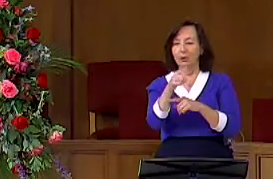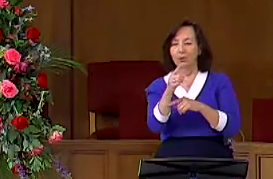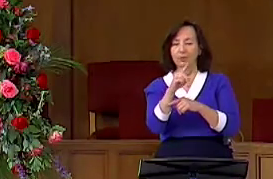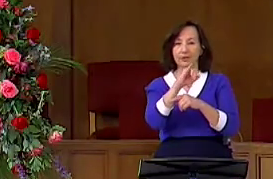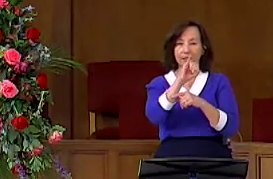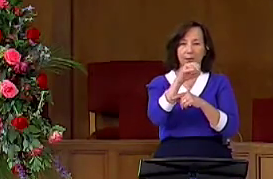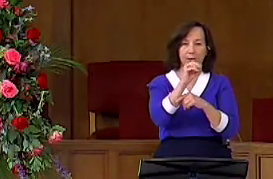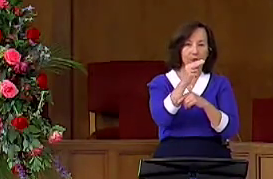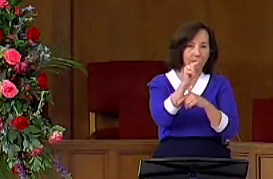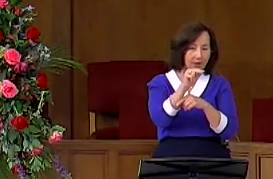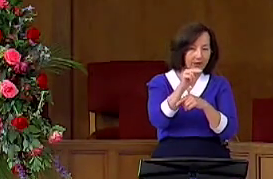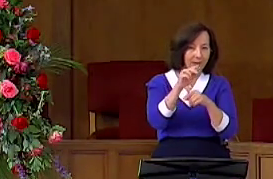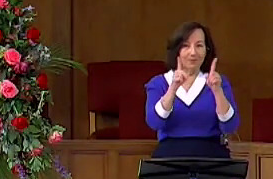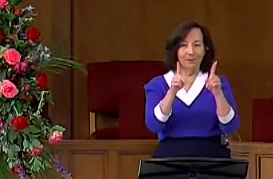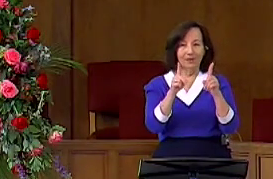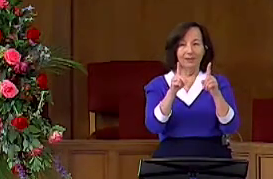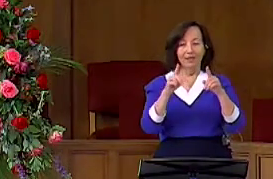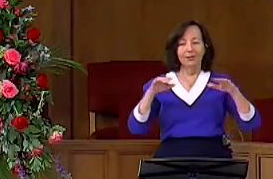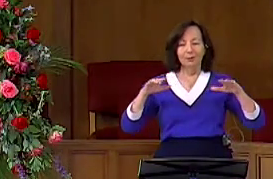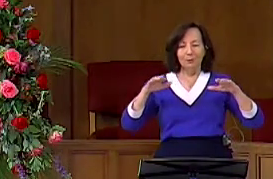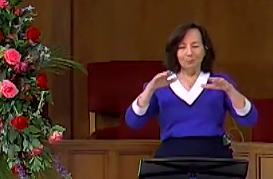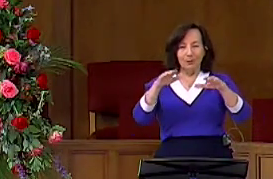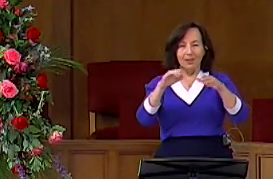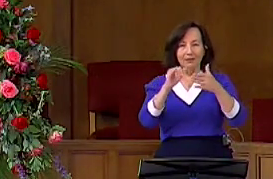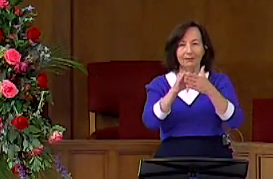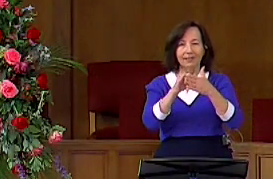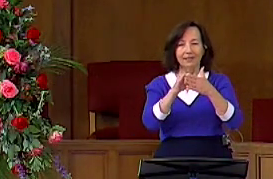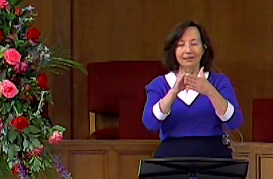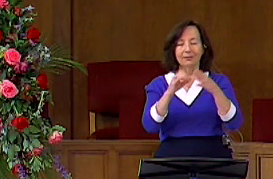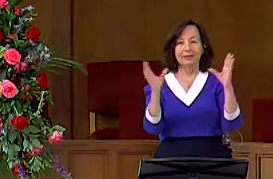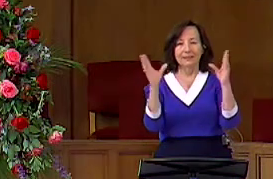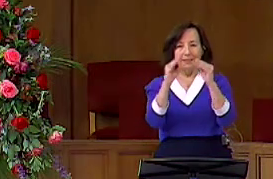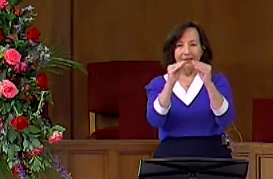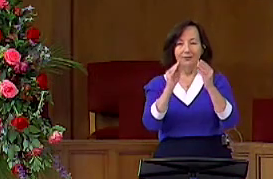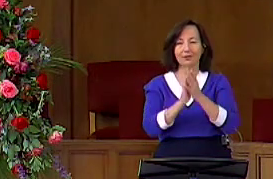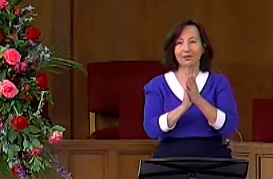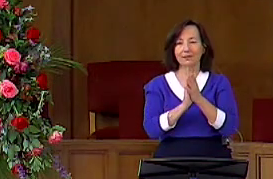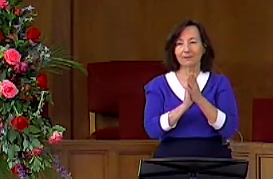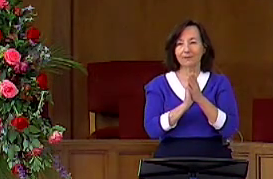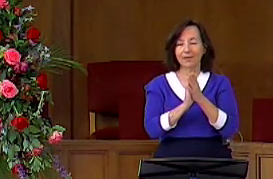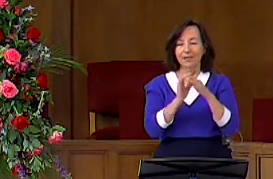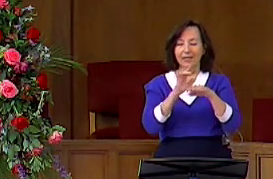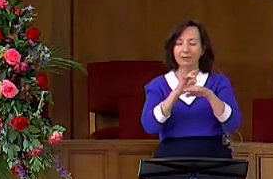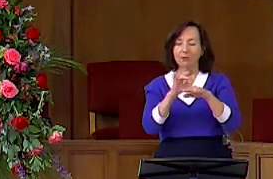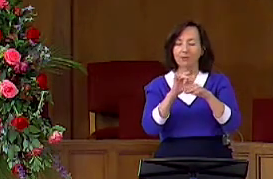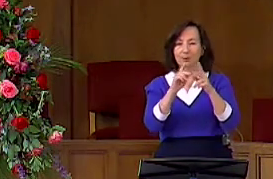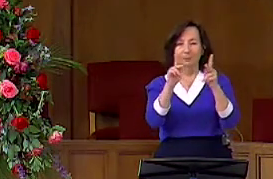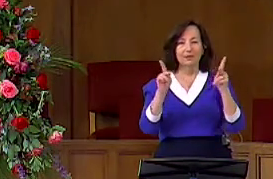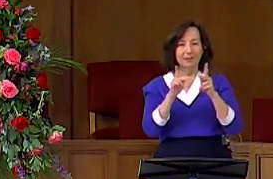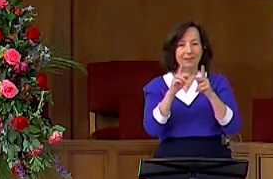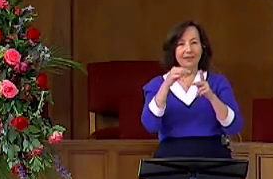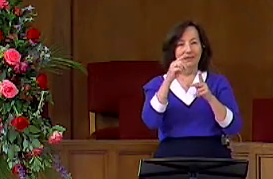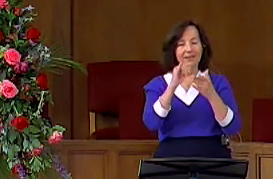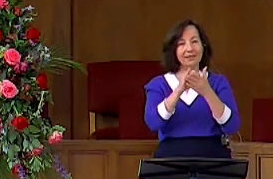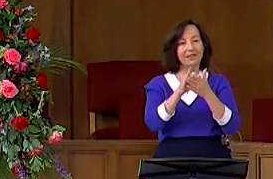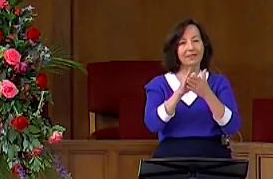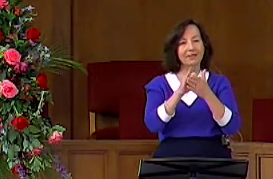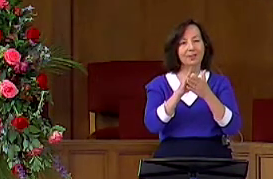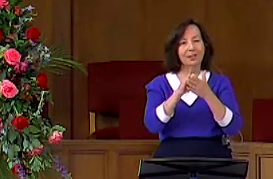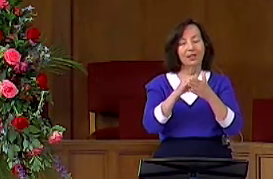but also toward this crowd that ends up gathering. In this remote place, it says that his